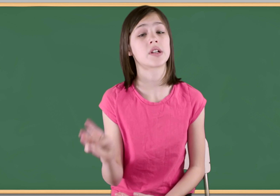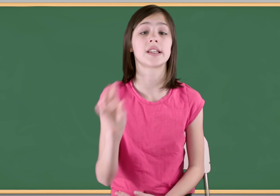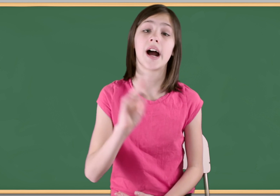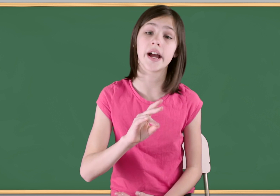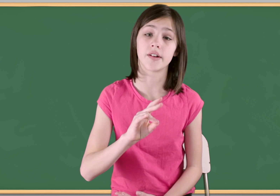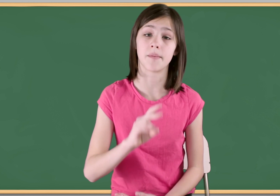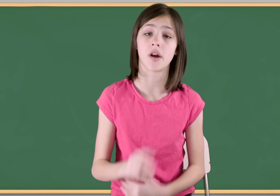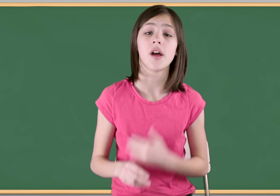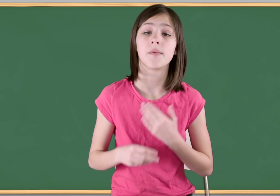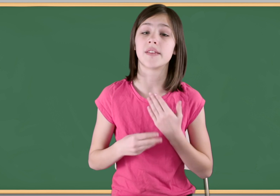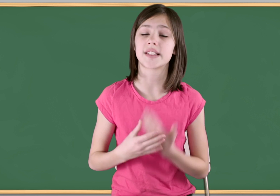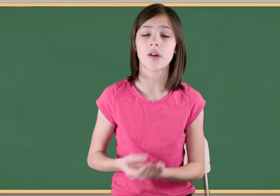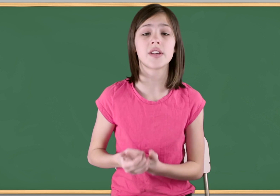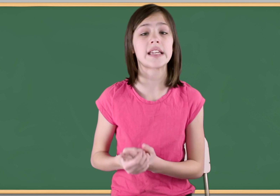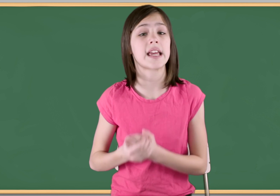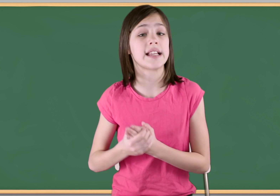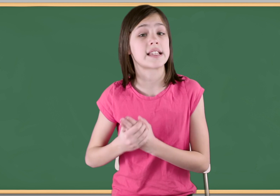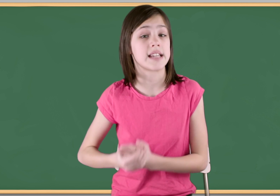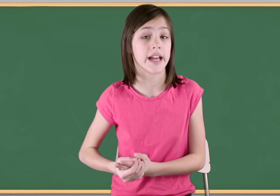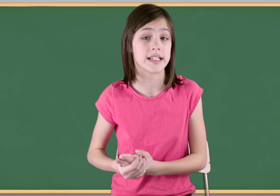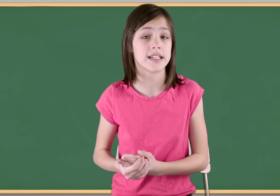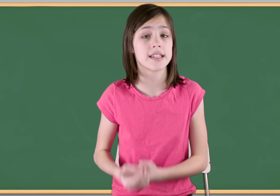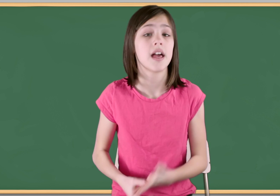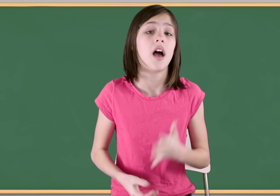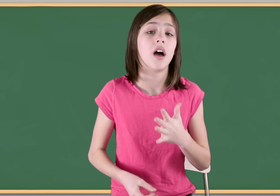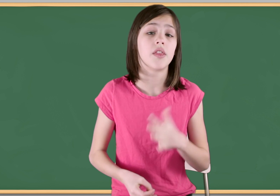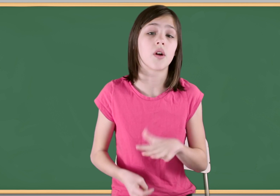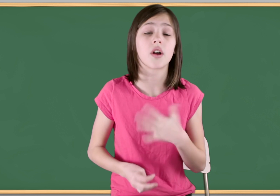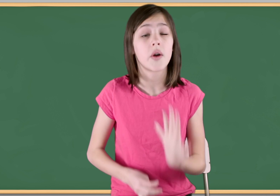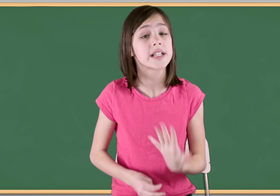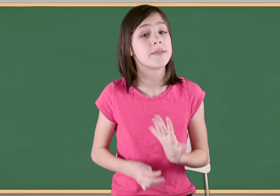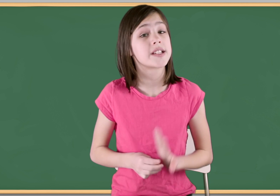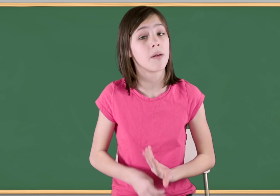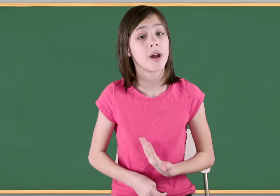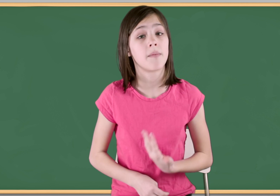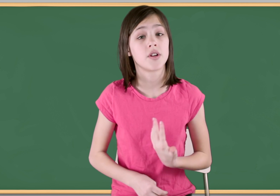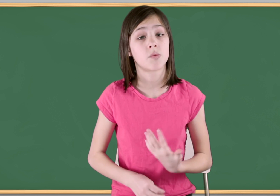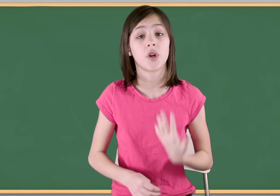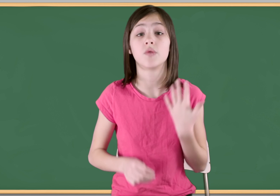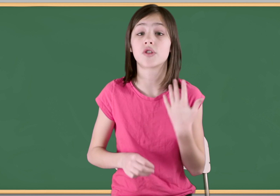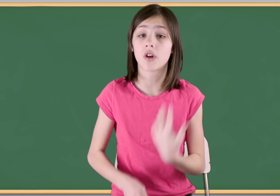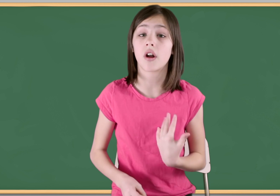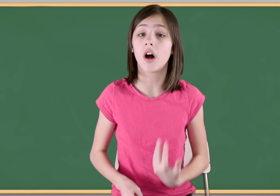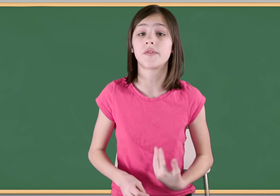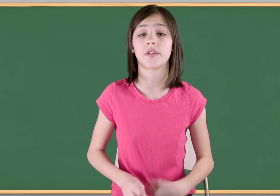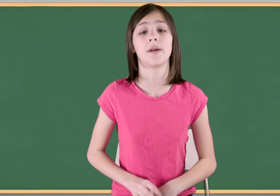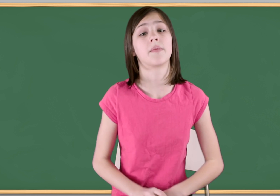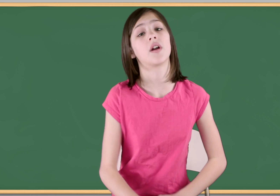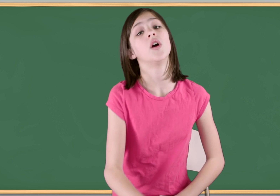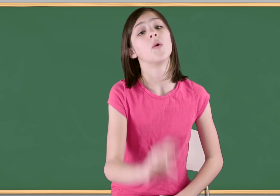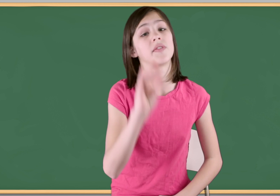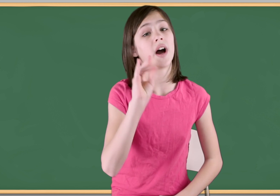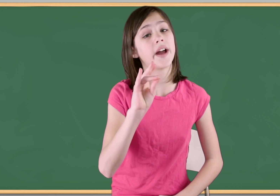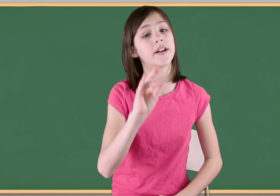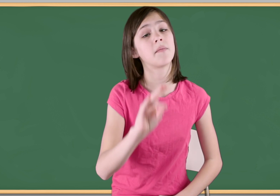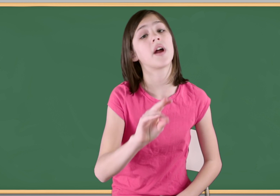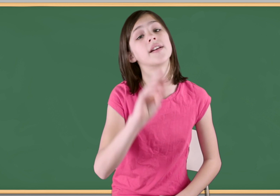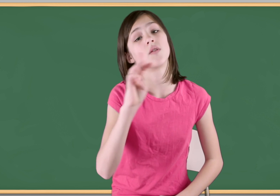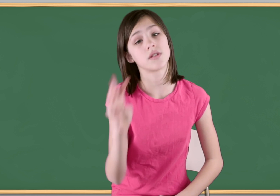to the higher number. But in the 70s, 80s, and 90s, there are going to be some numbers where you start off your number with the higher number and go to the